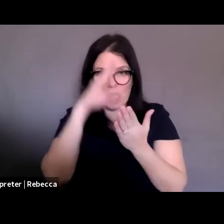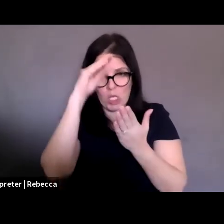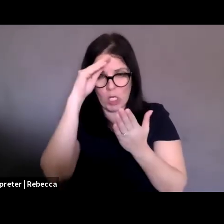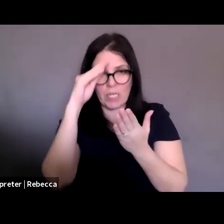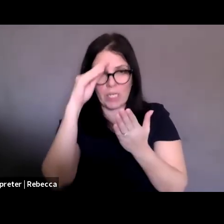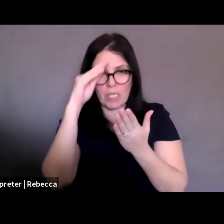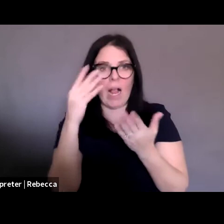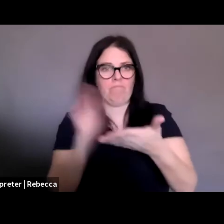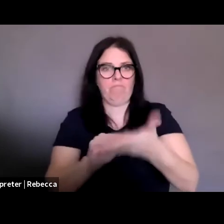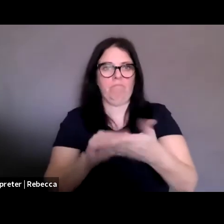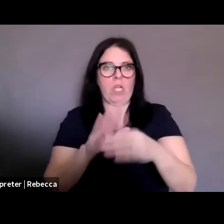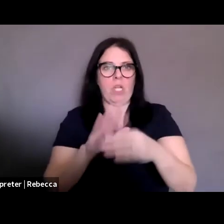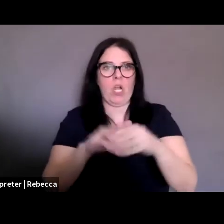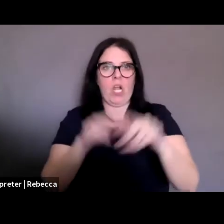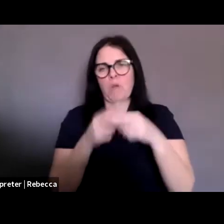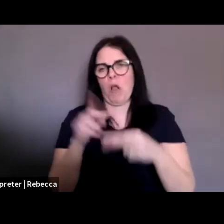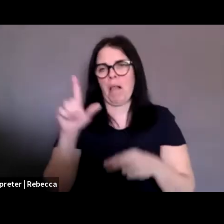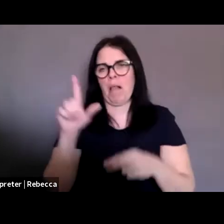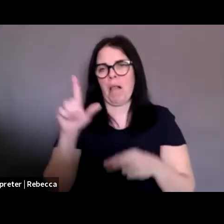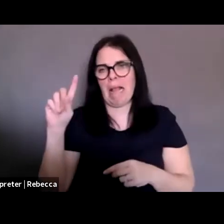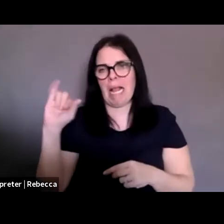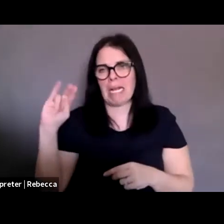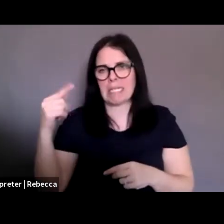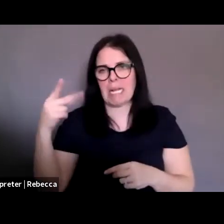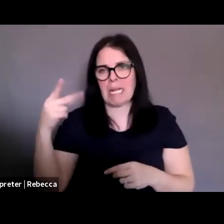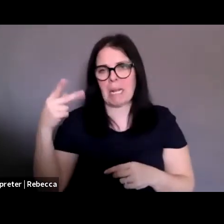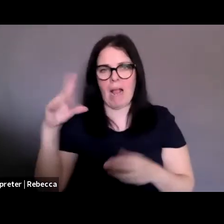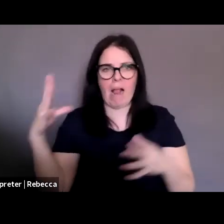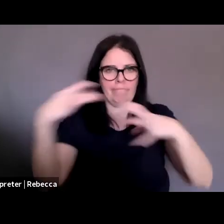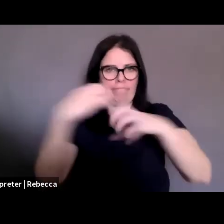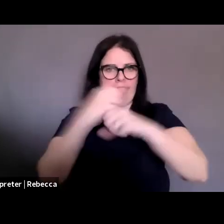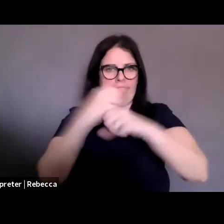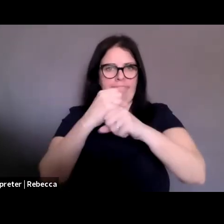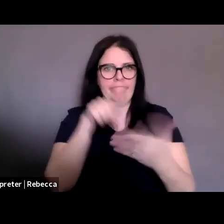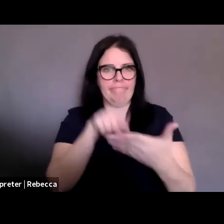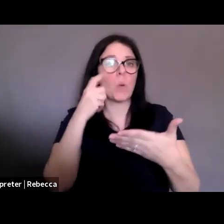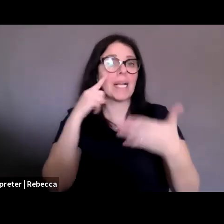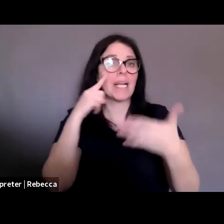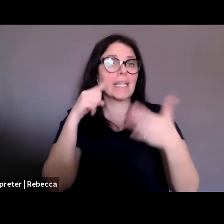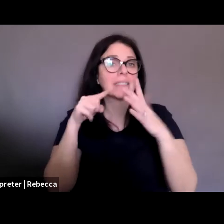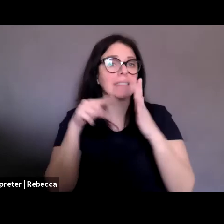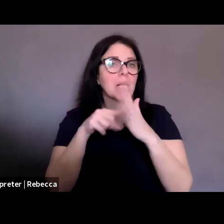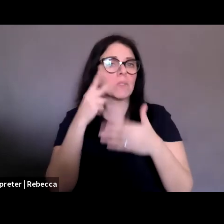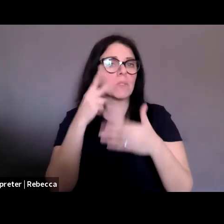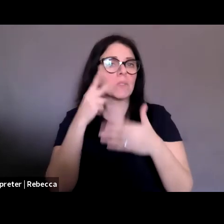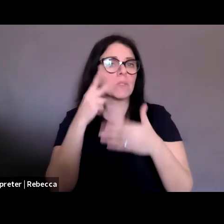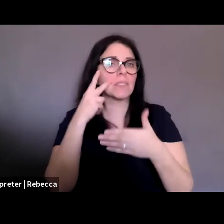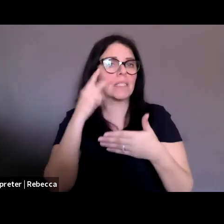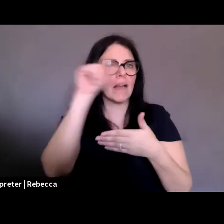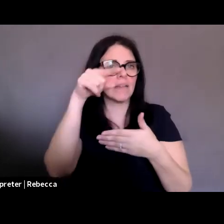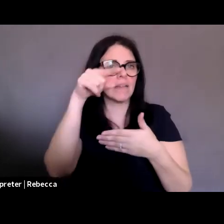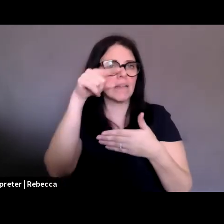pad. So here's an example. In the upper left-hand corner, there is, let's